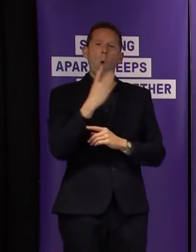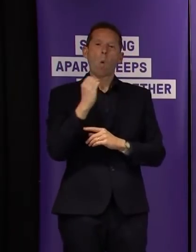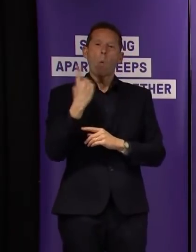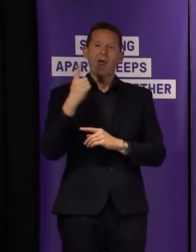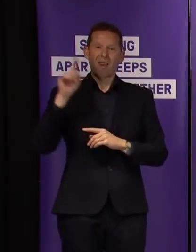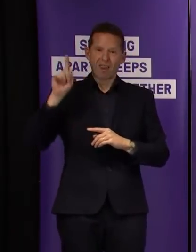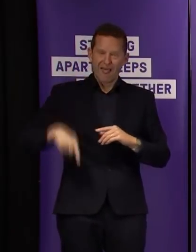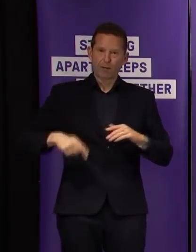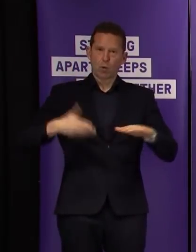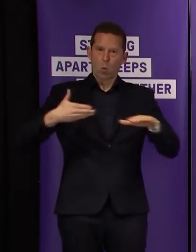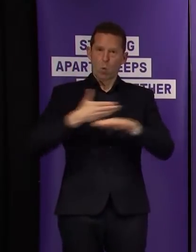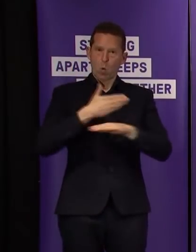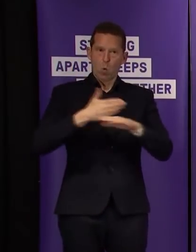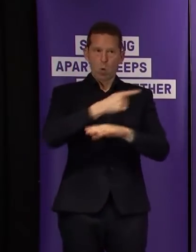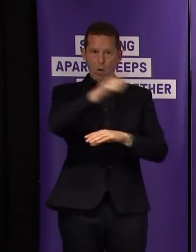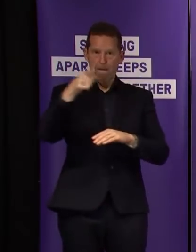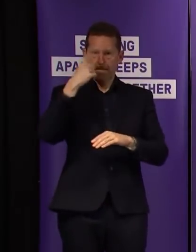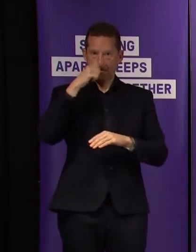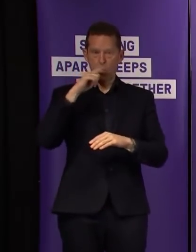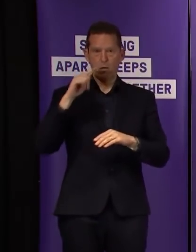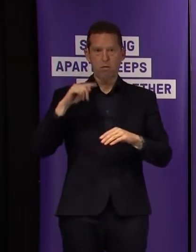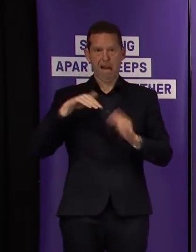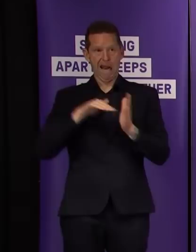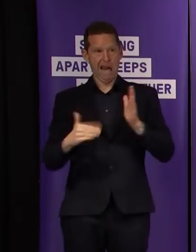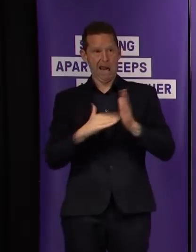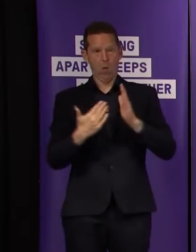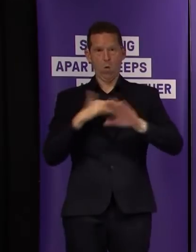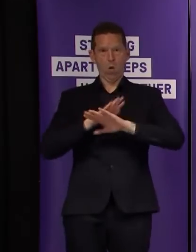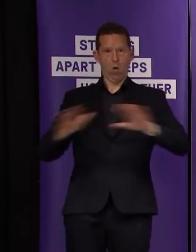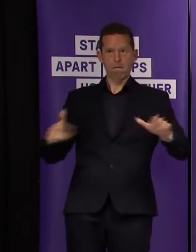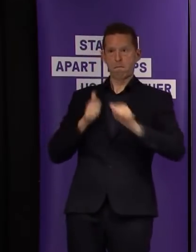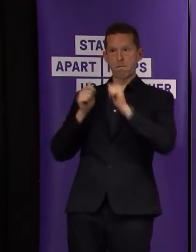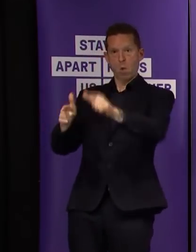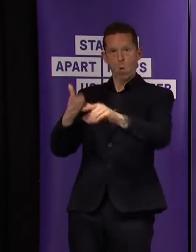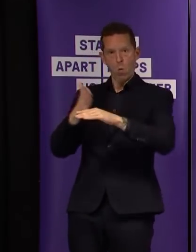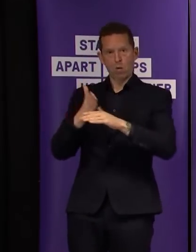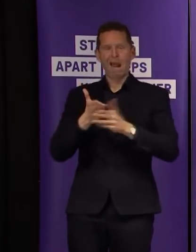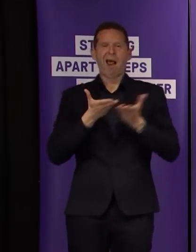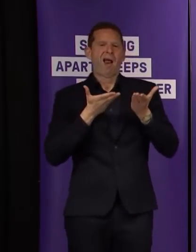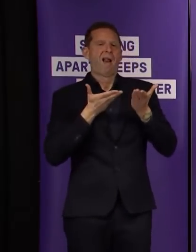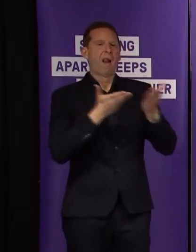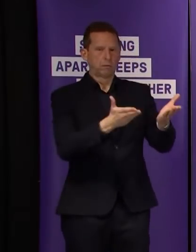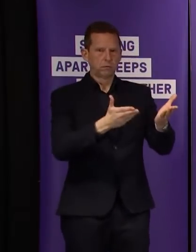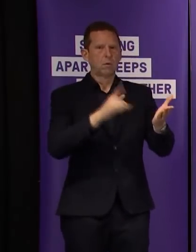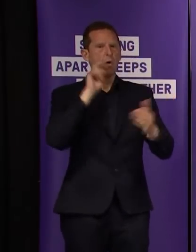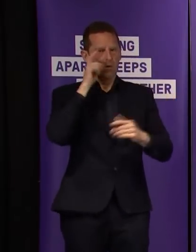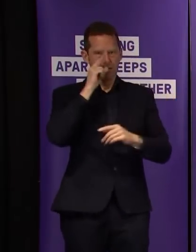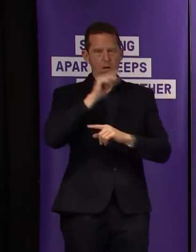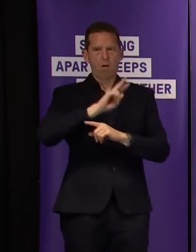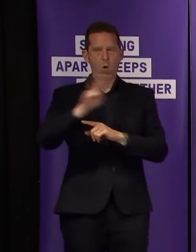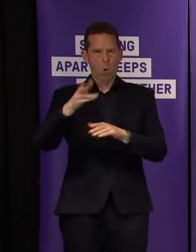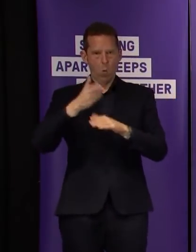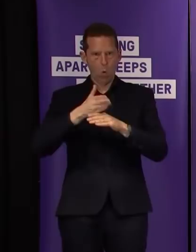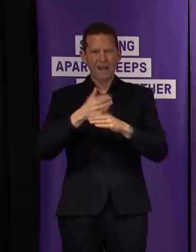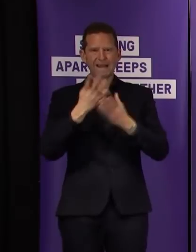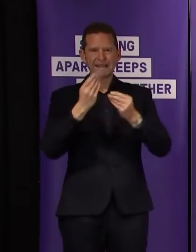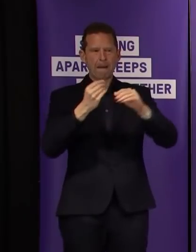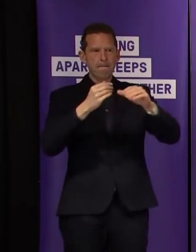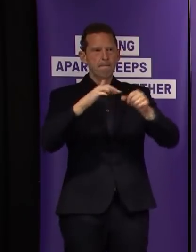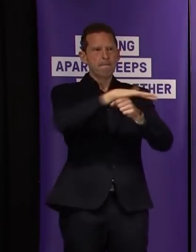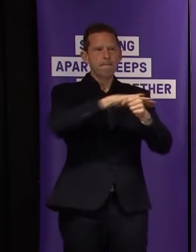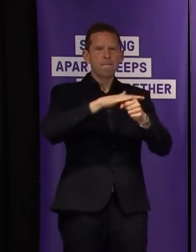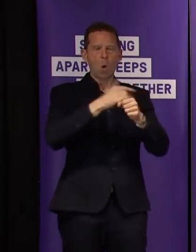are currently unable to attend work will be able to attend work in a number of different industries,